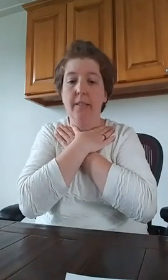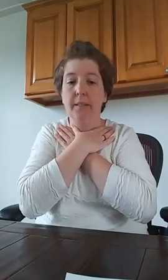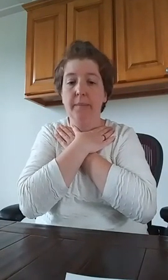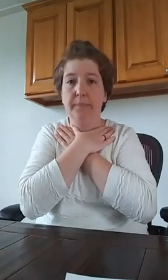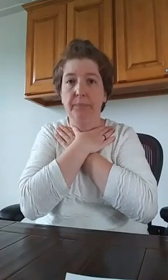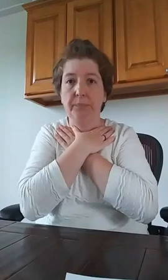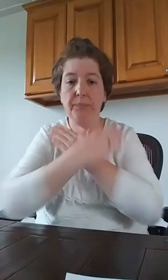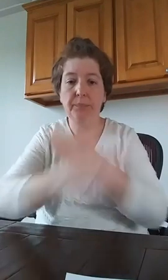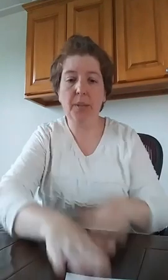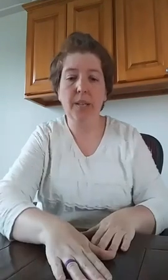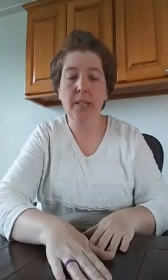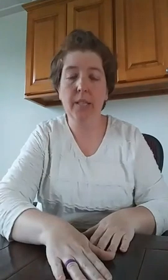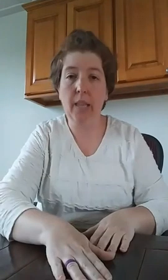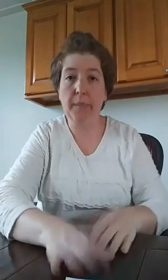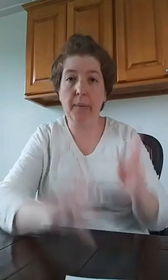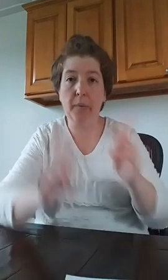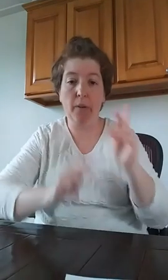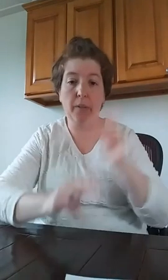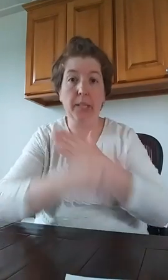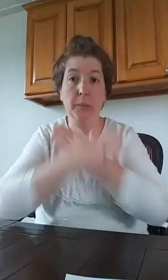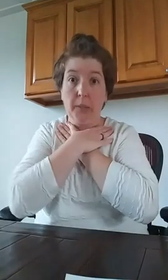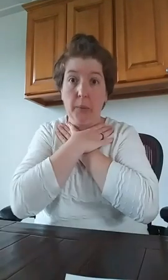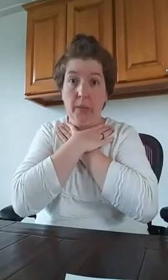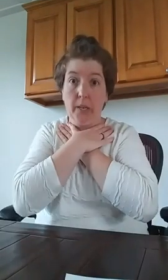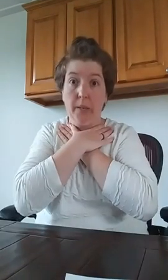to let people know that that's what's going on